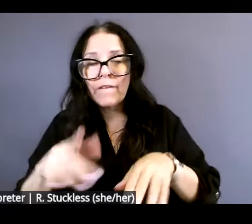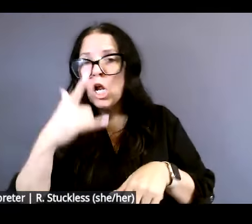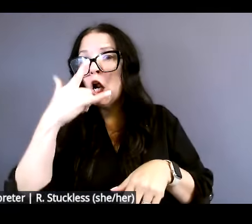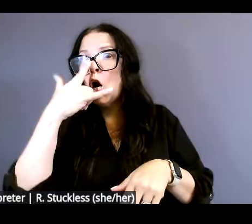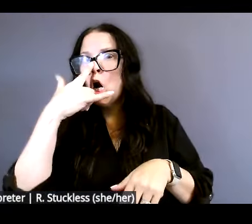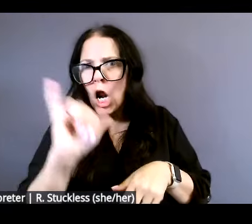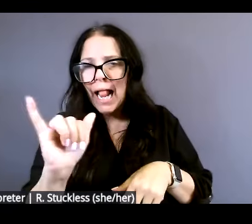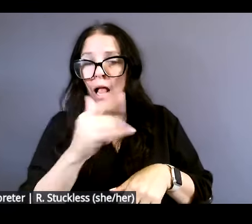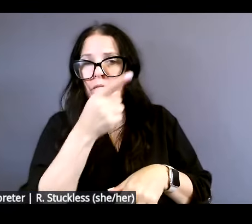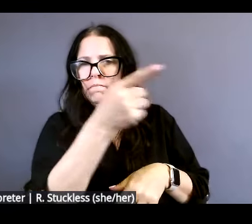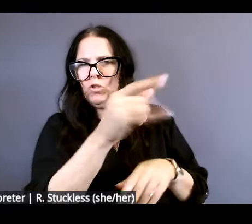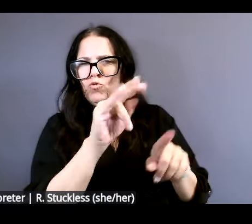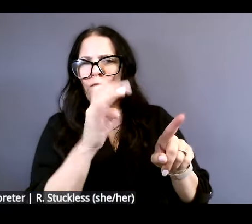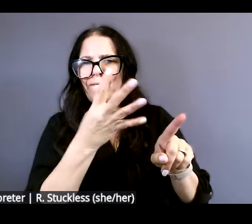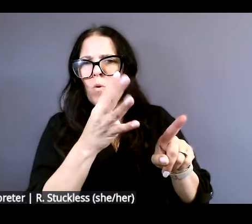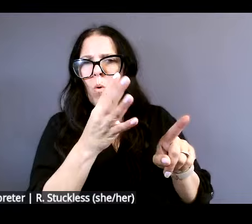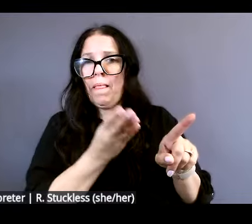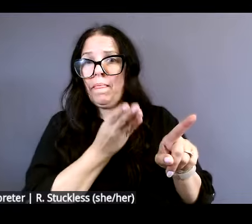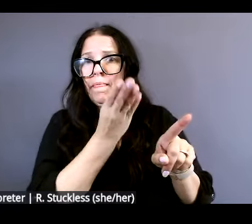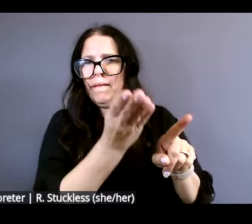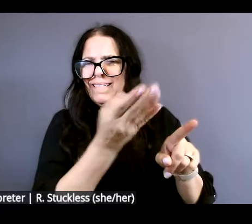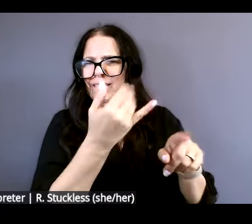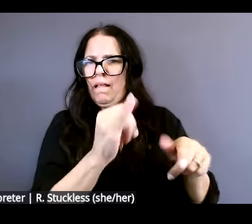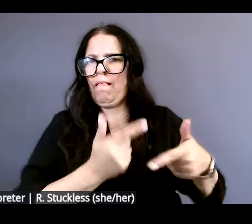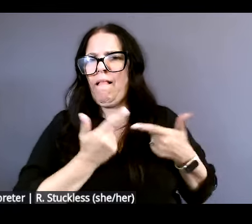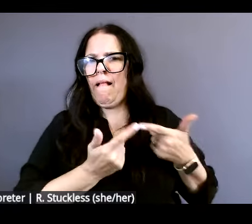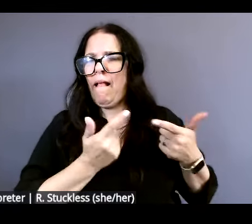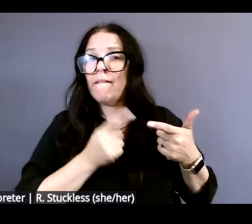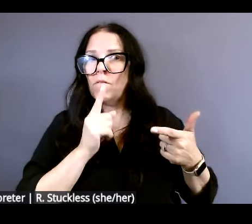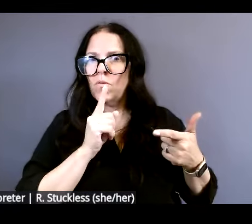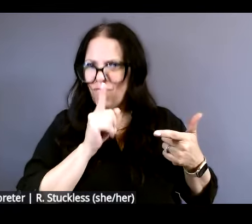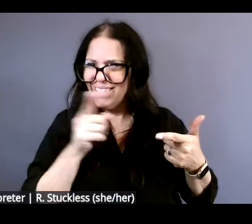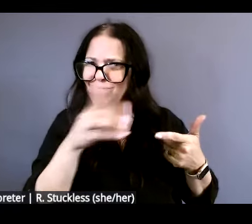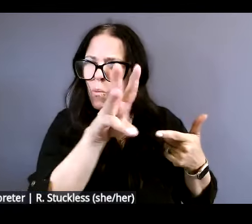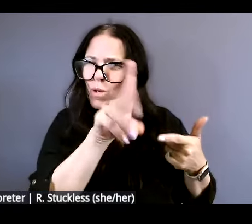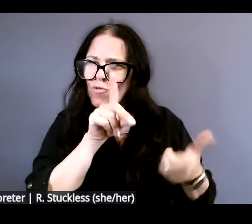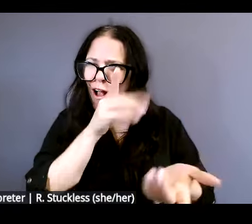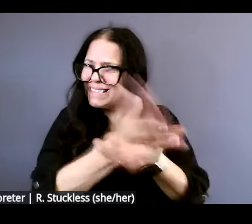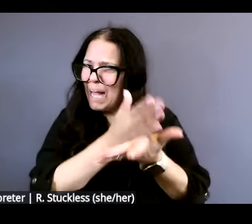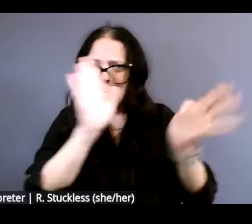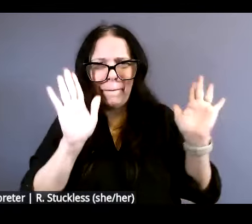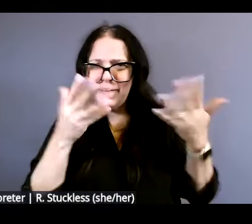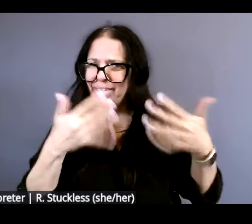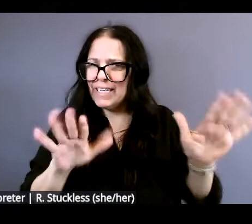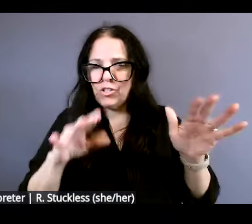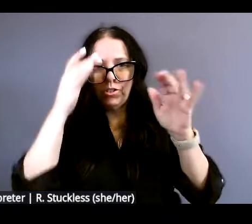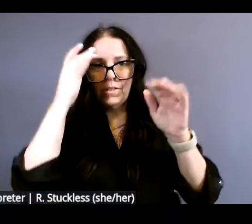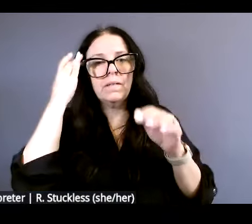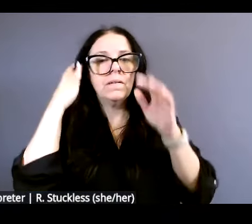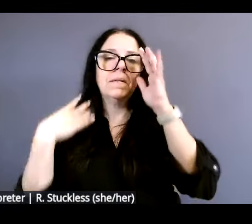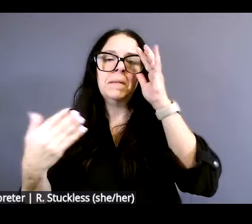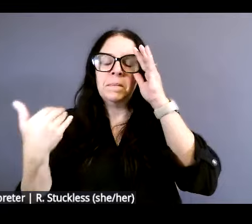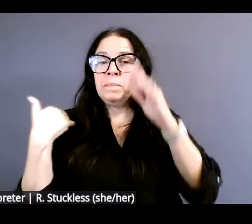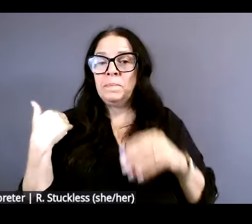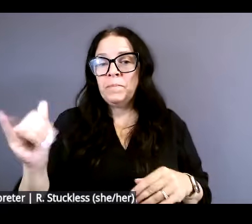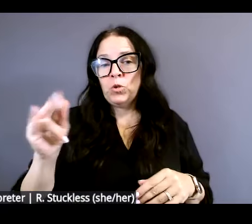viable. And even on the day of the June 27 hearing, where this board was scheduled to adopt summary